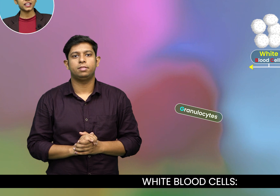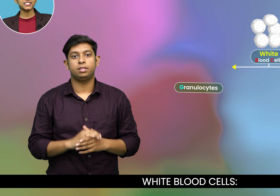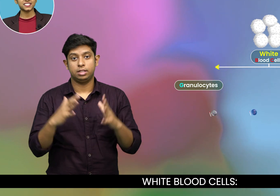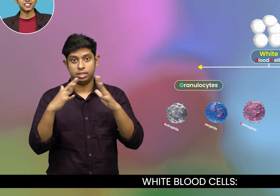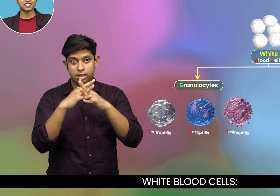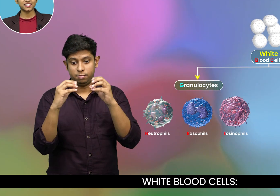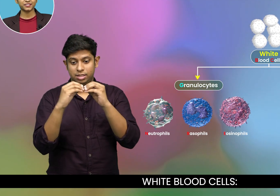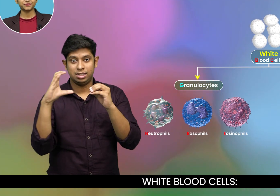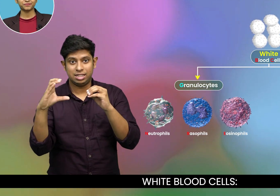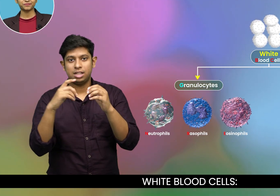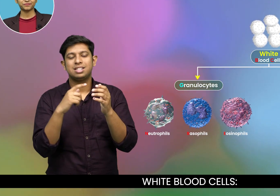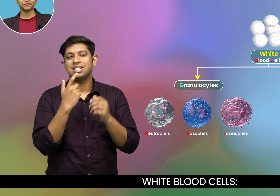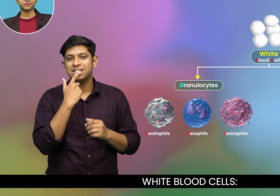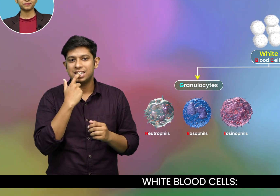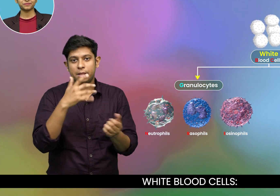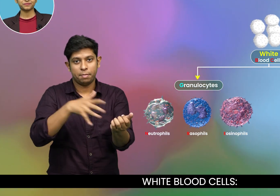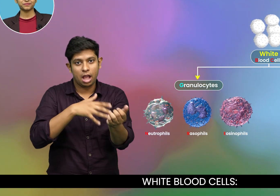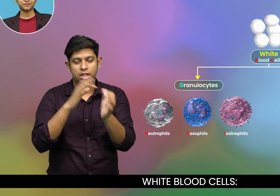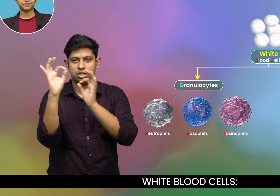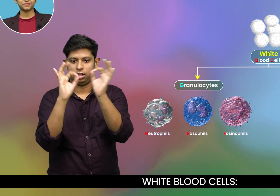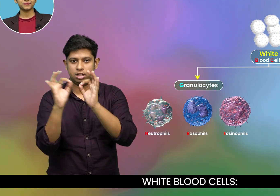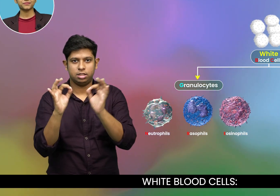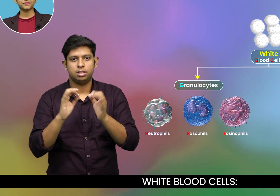White blood cells.